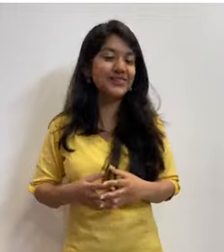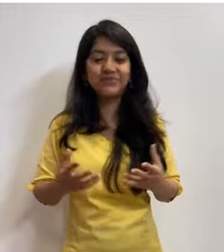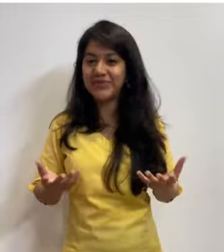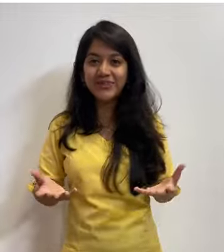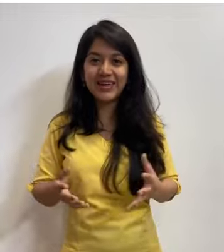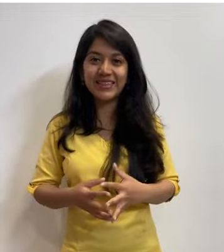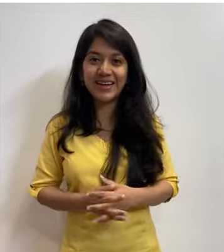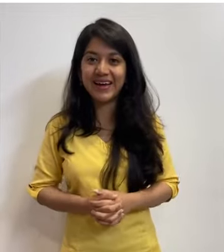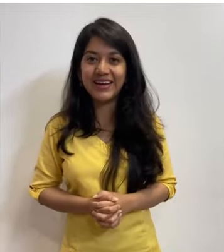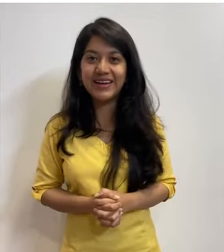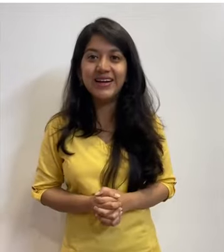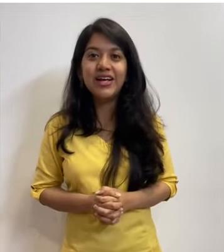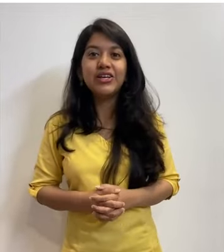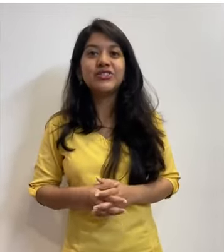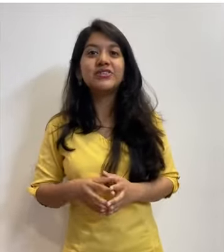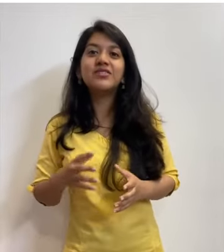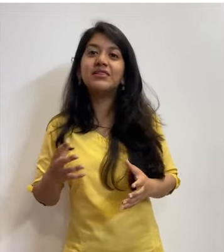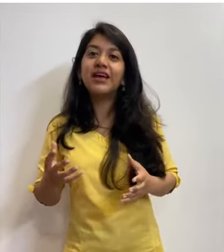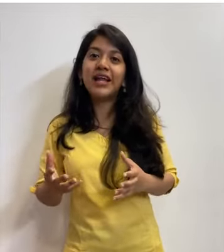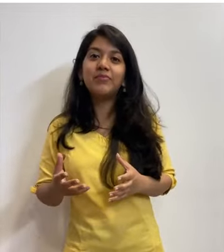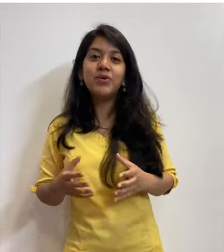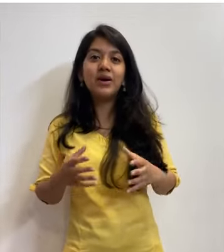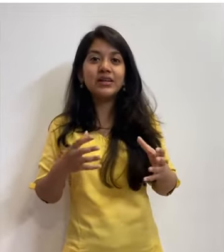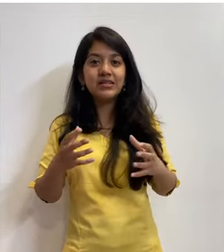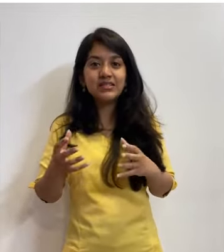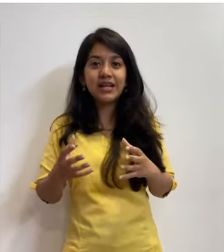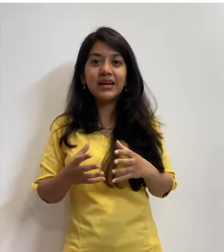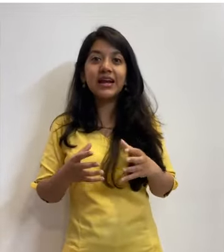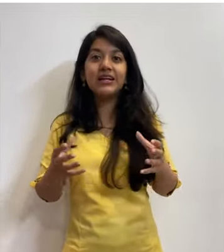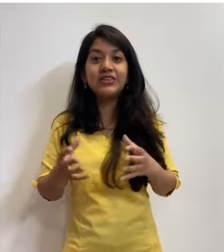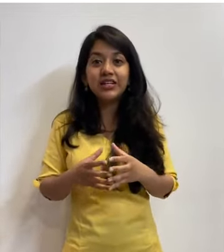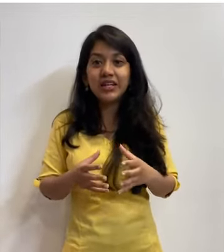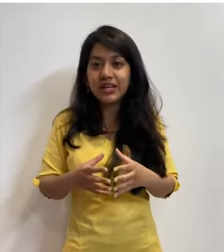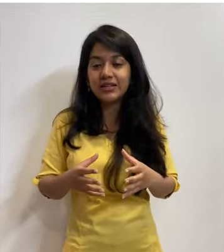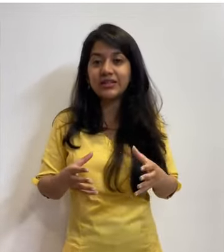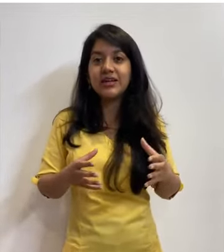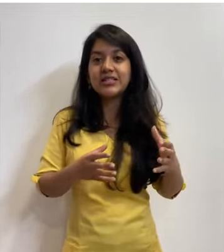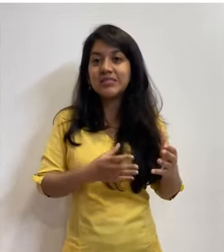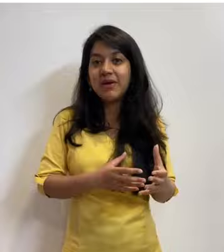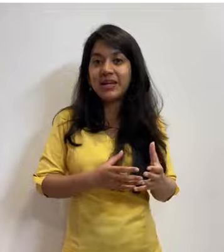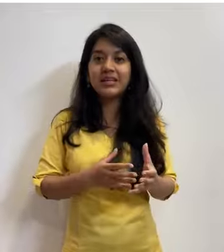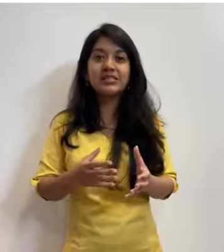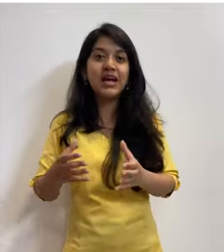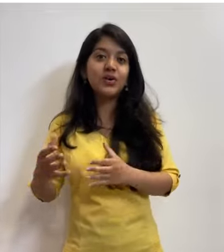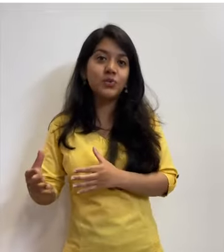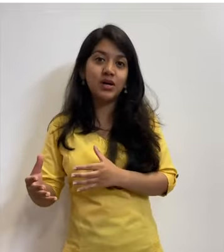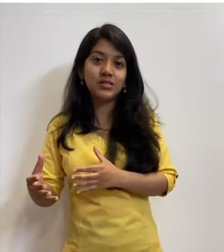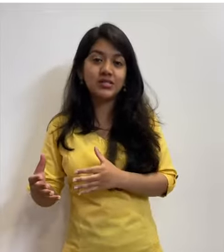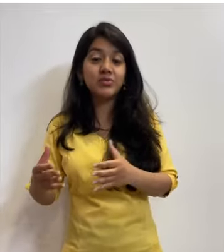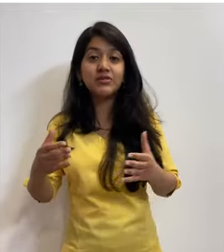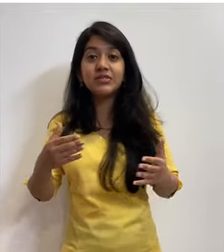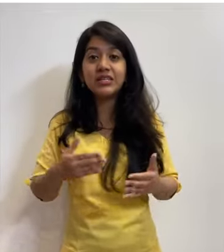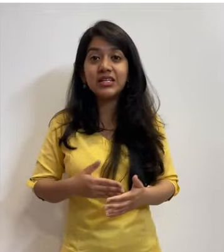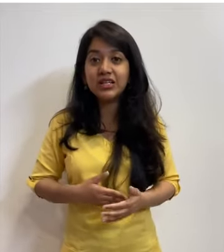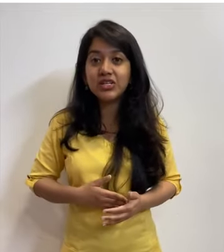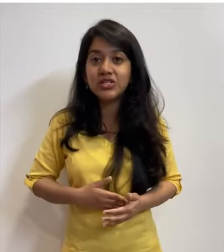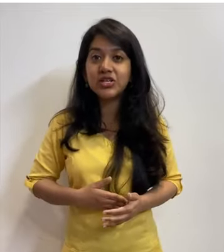You get the idea. So this will help you understand and relate spellings and words, because in English and in